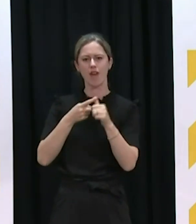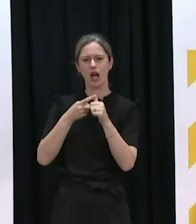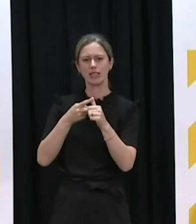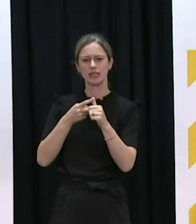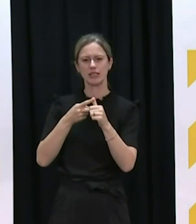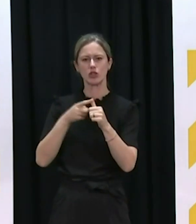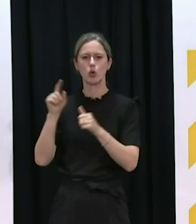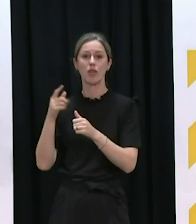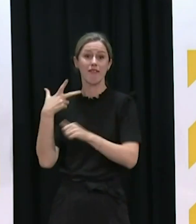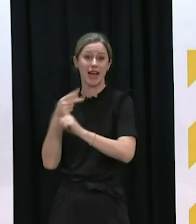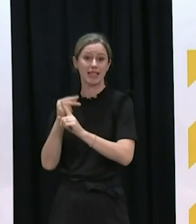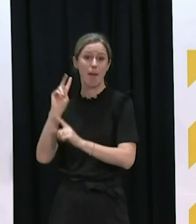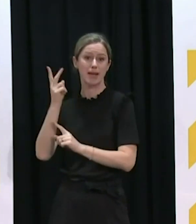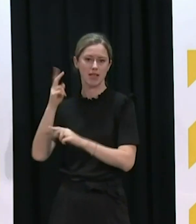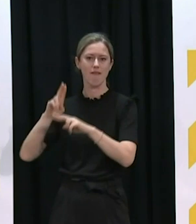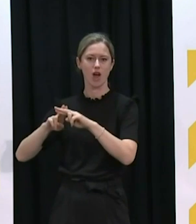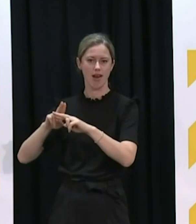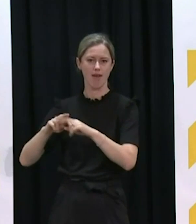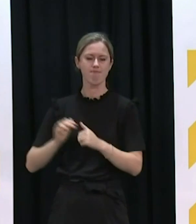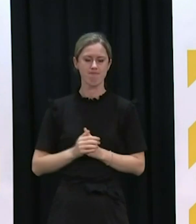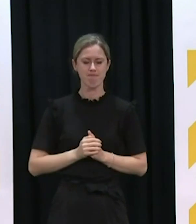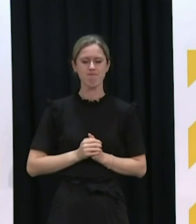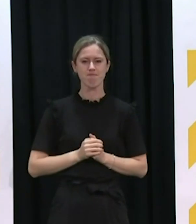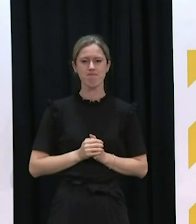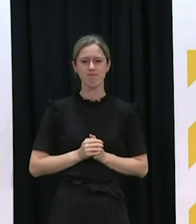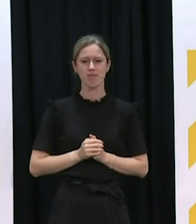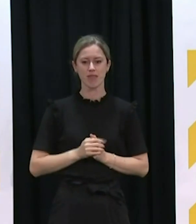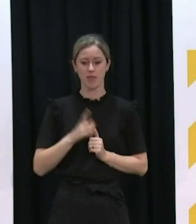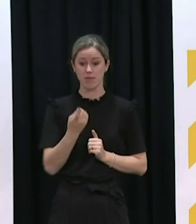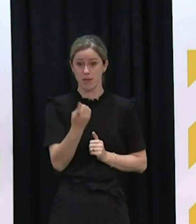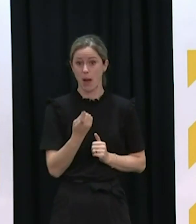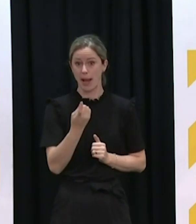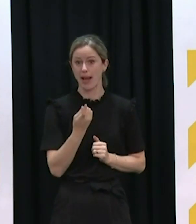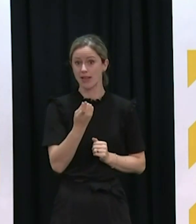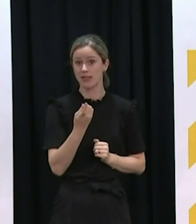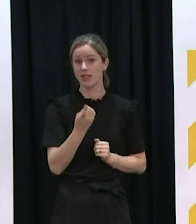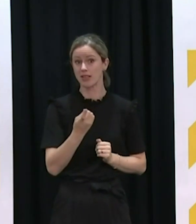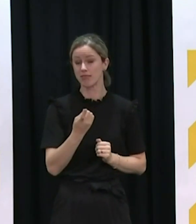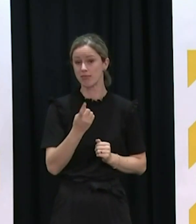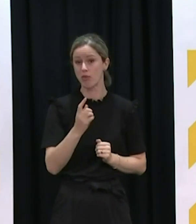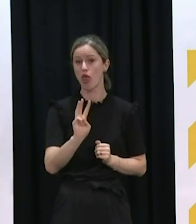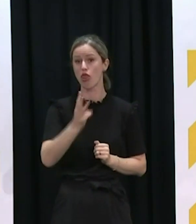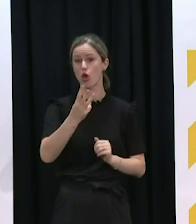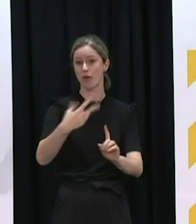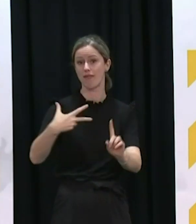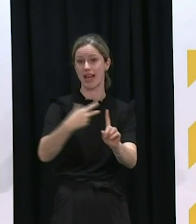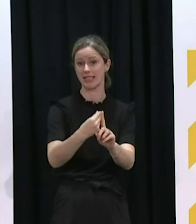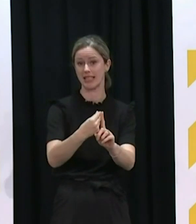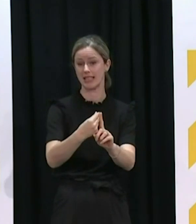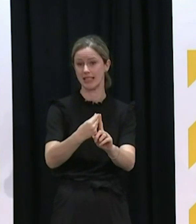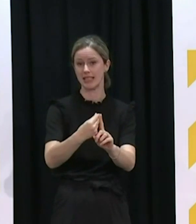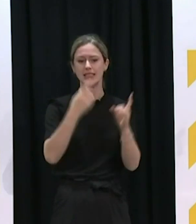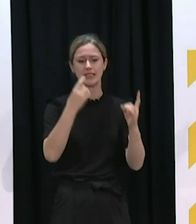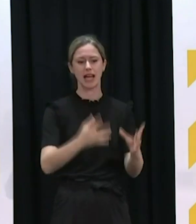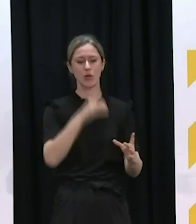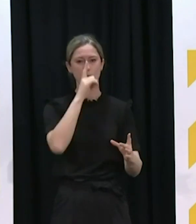vaccine ministers on Friday. But again, we are getting closer to being able to roll out that booster program, starting with those